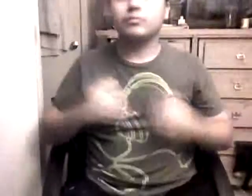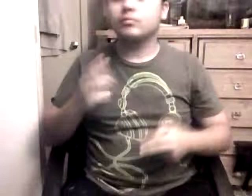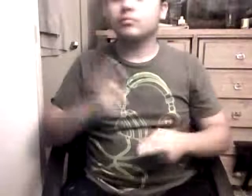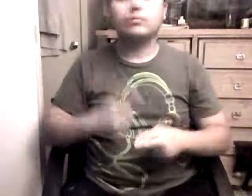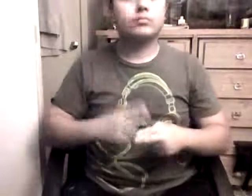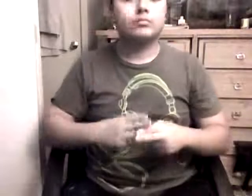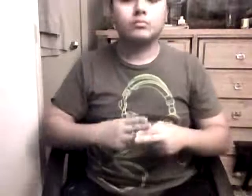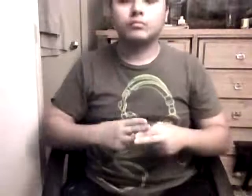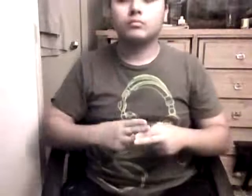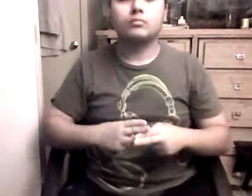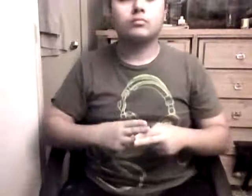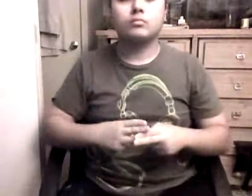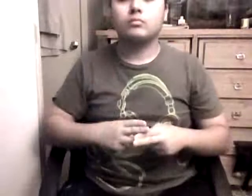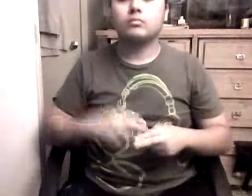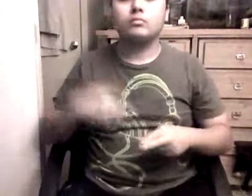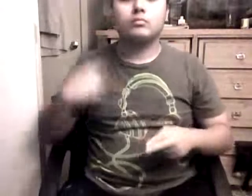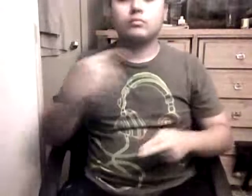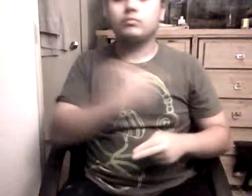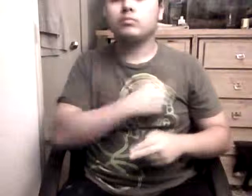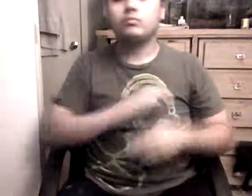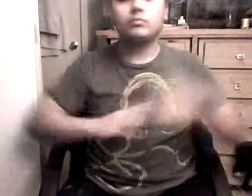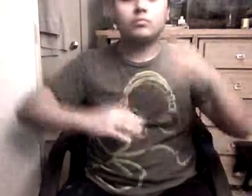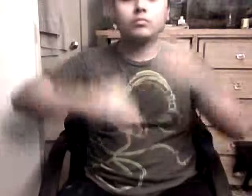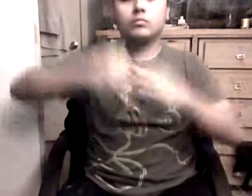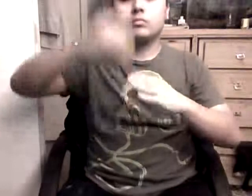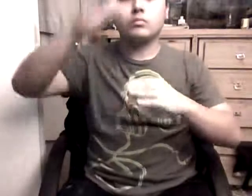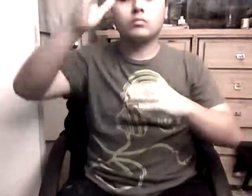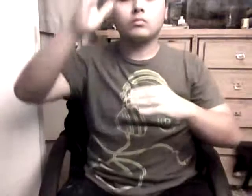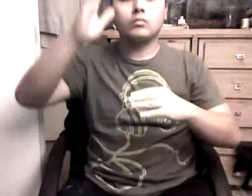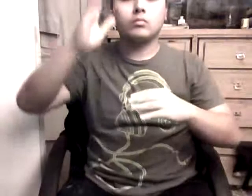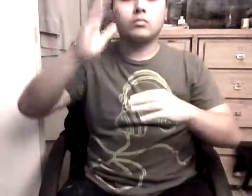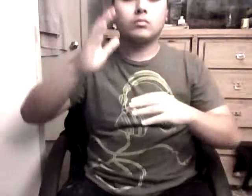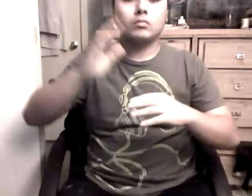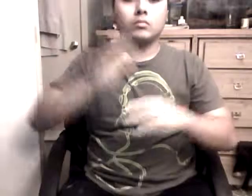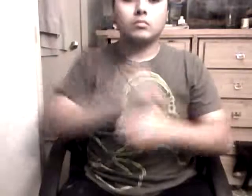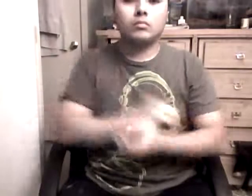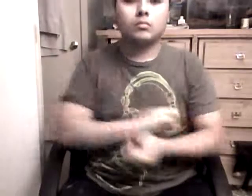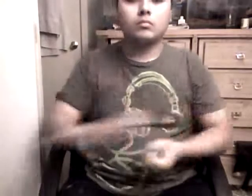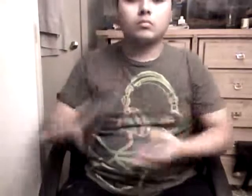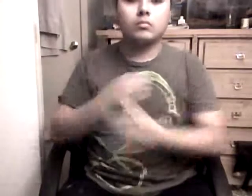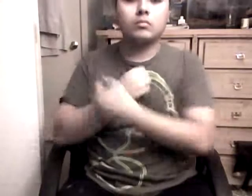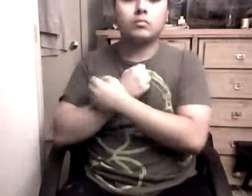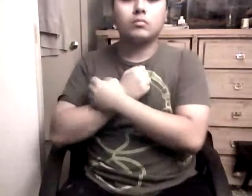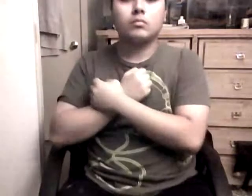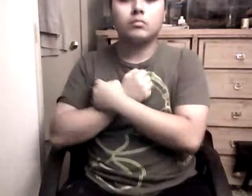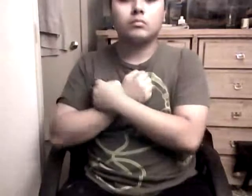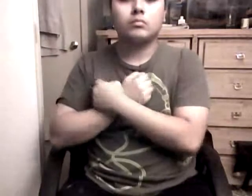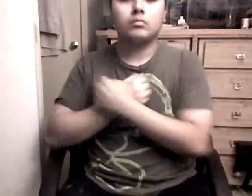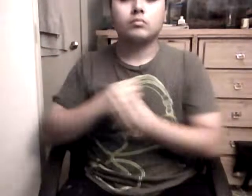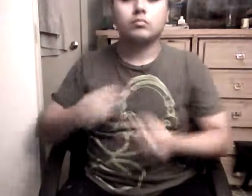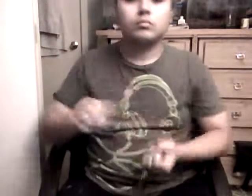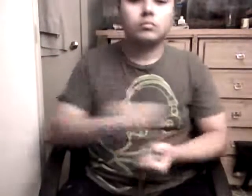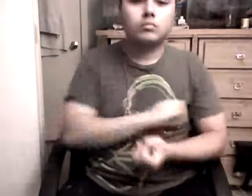name We're still building and burning down Burning